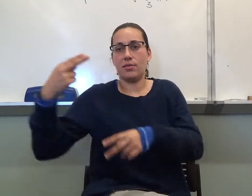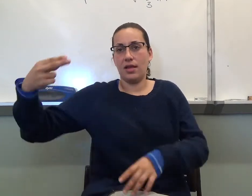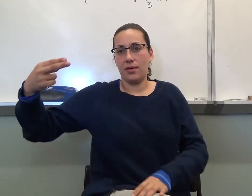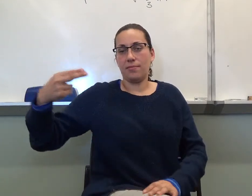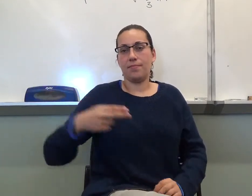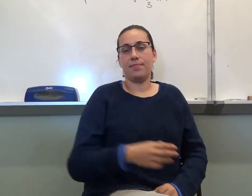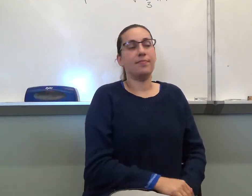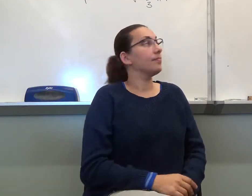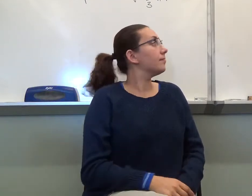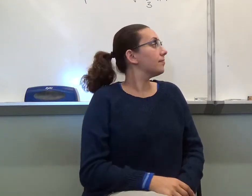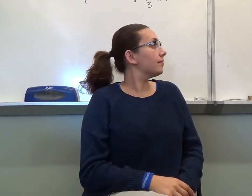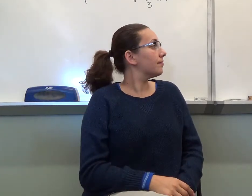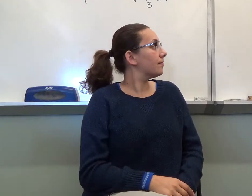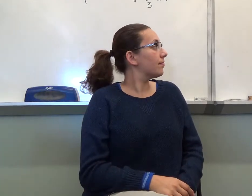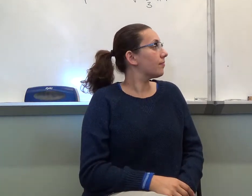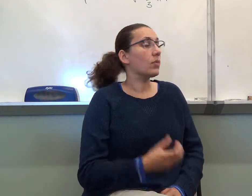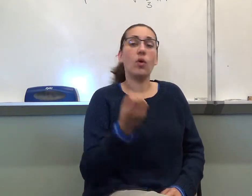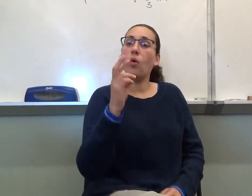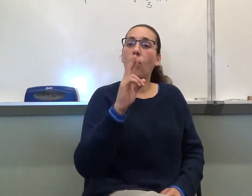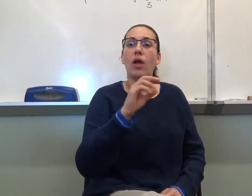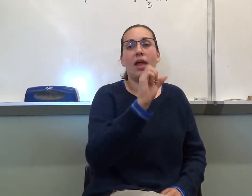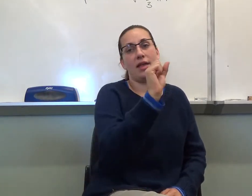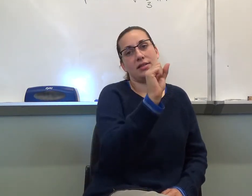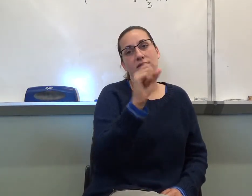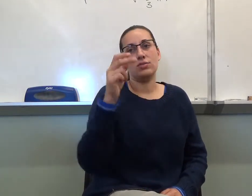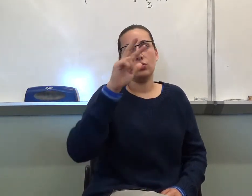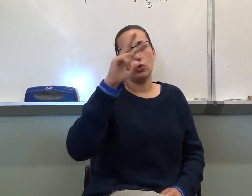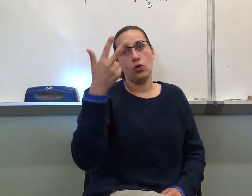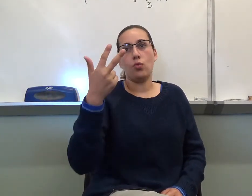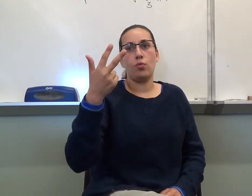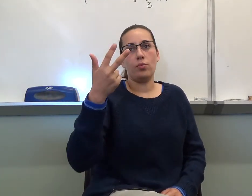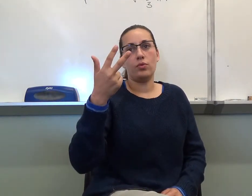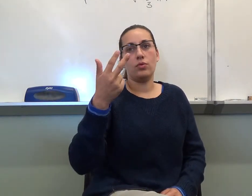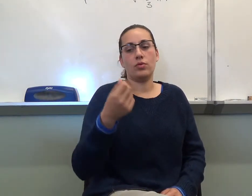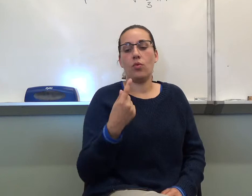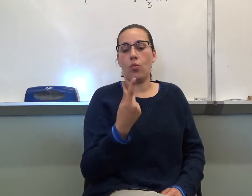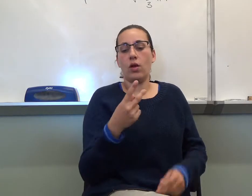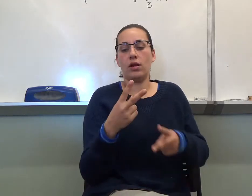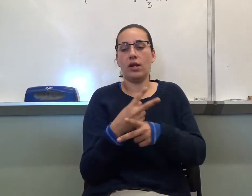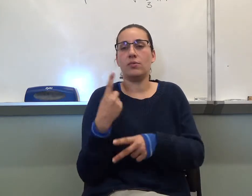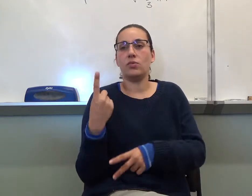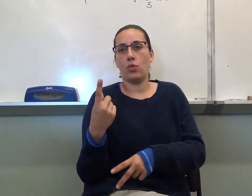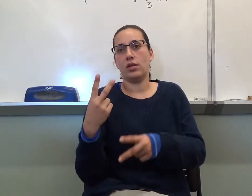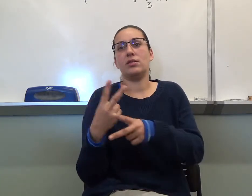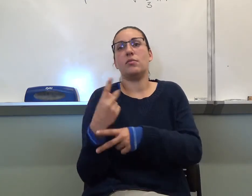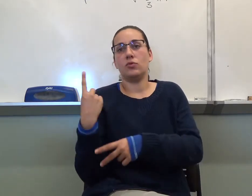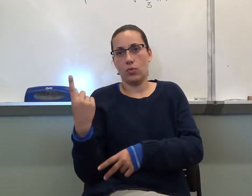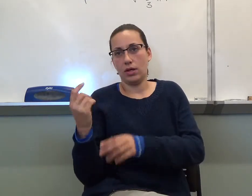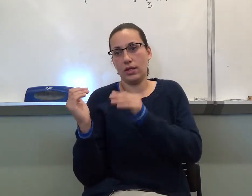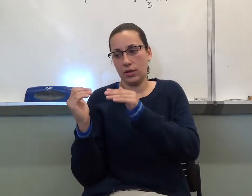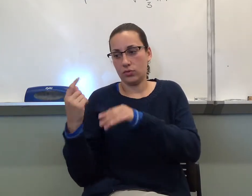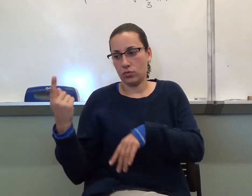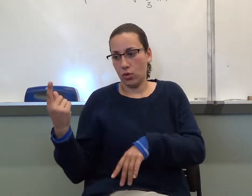s cubed, which is going to be 1 times 1 times 1, which also equals 1, but it's cubic